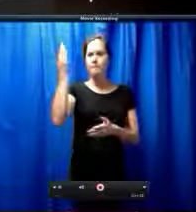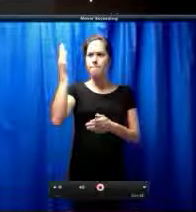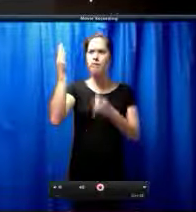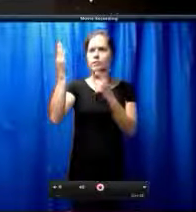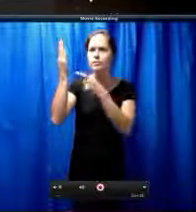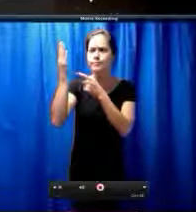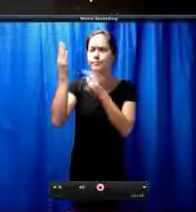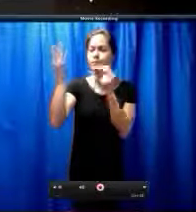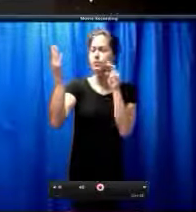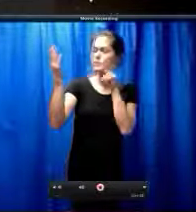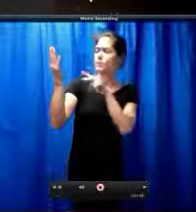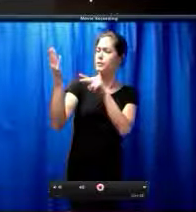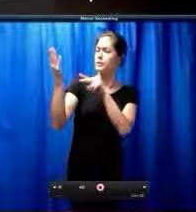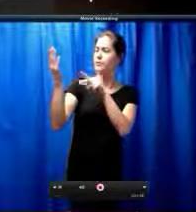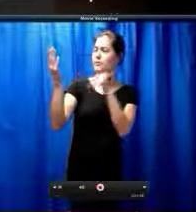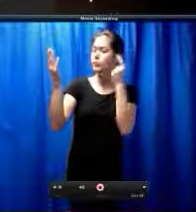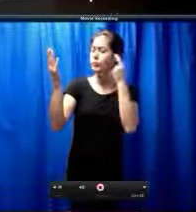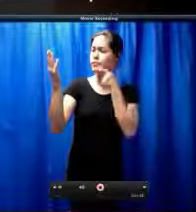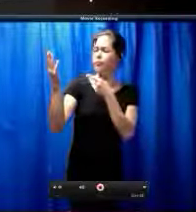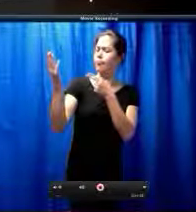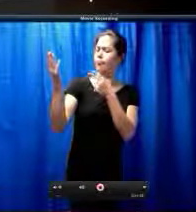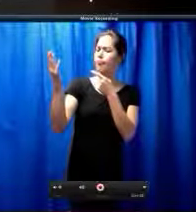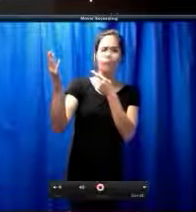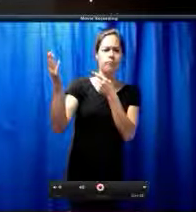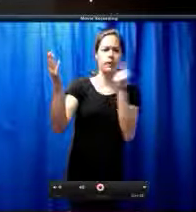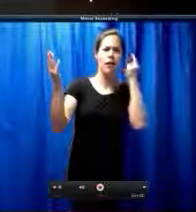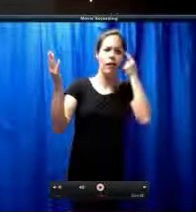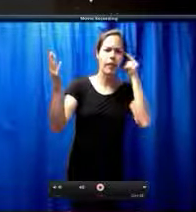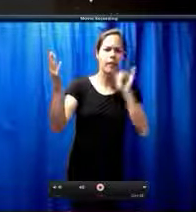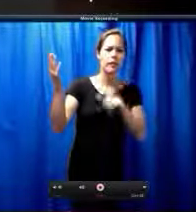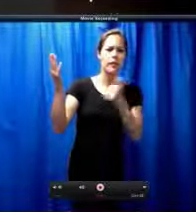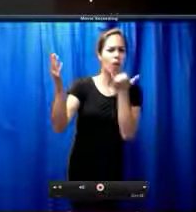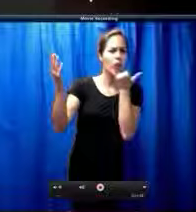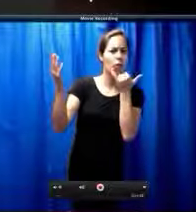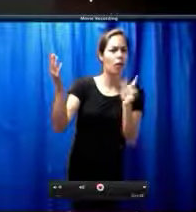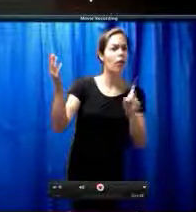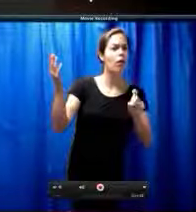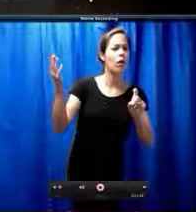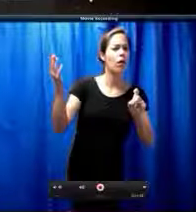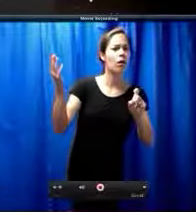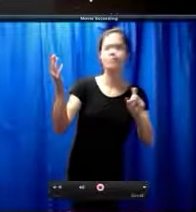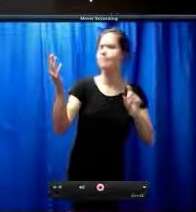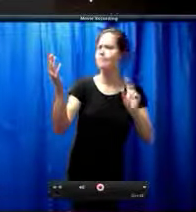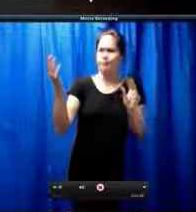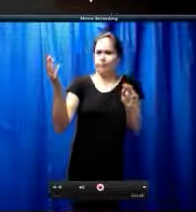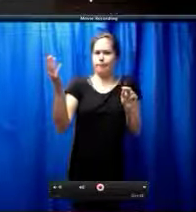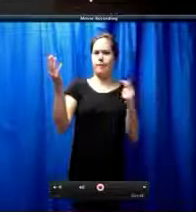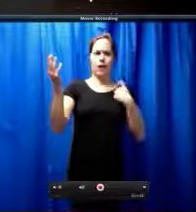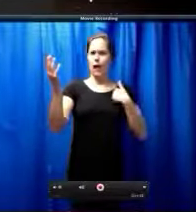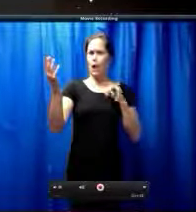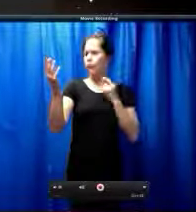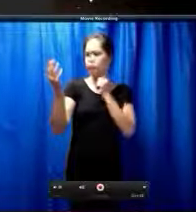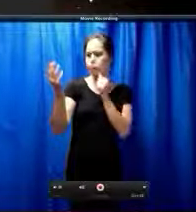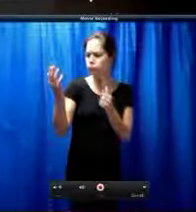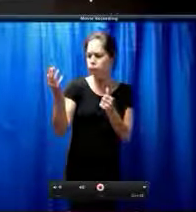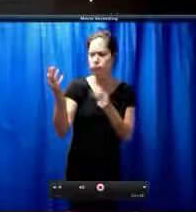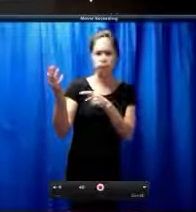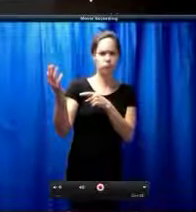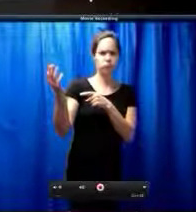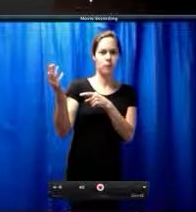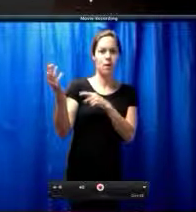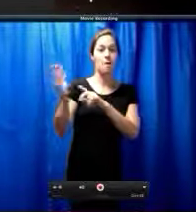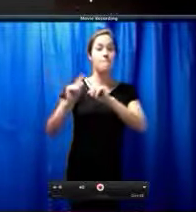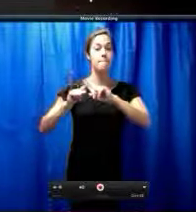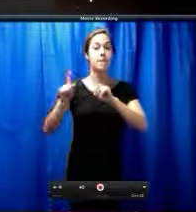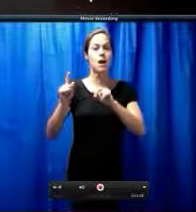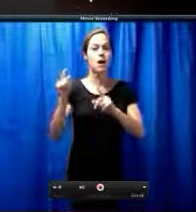there? Because I wouldn't. I wouldn't have thought that was a big issue. However, look at that.